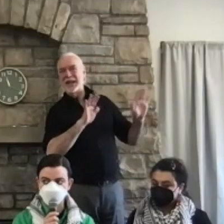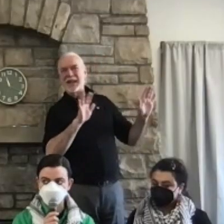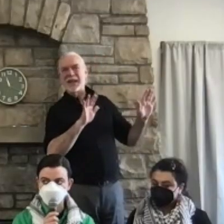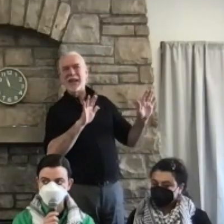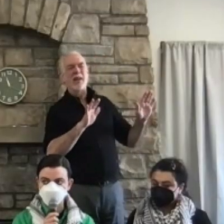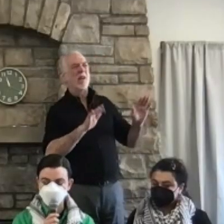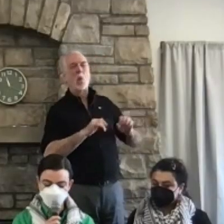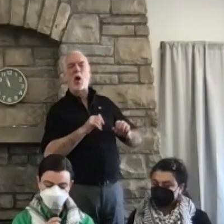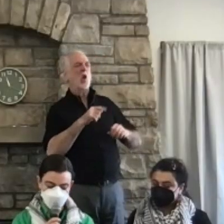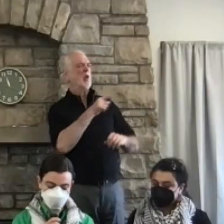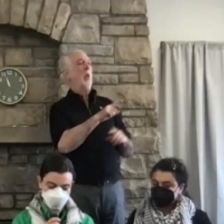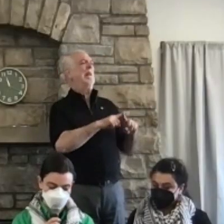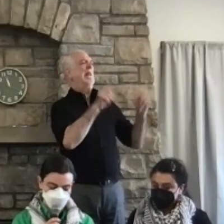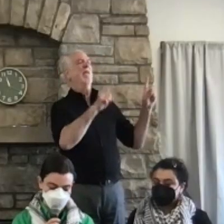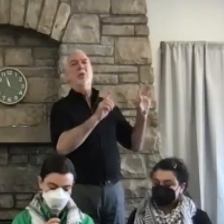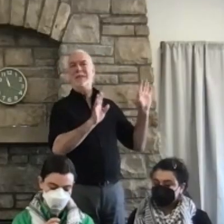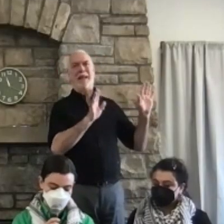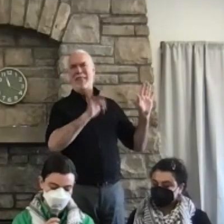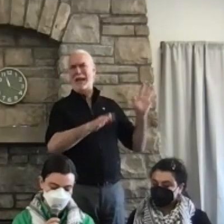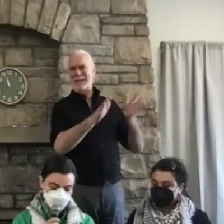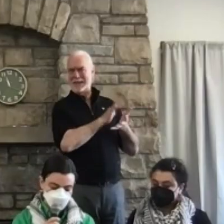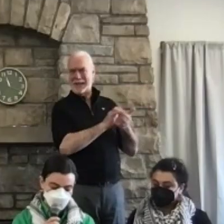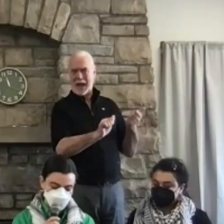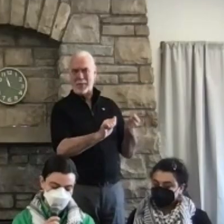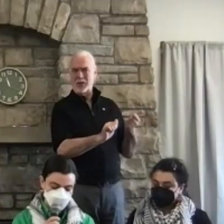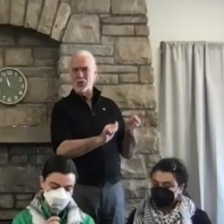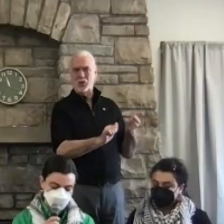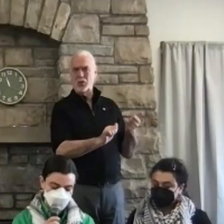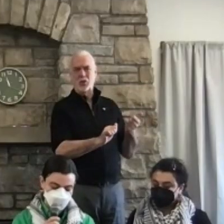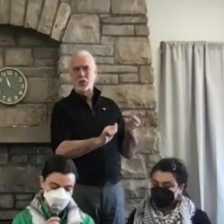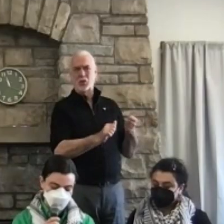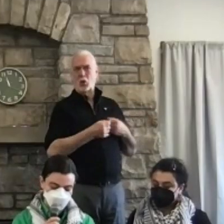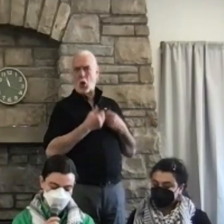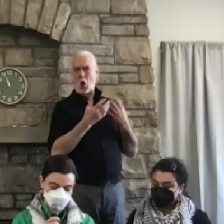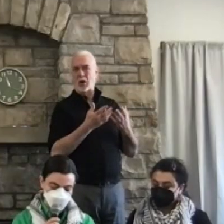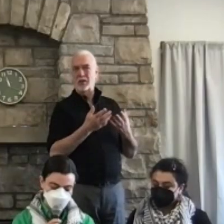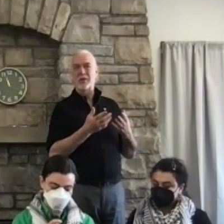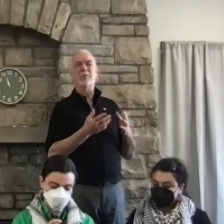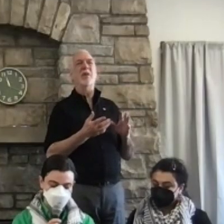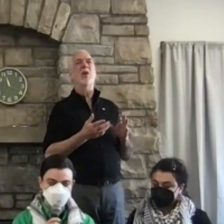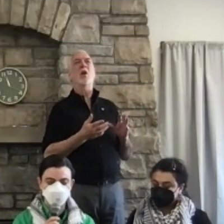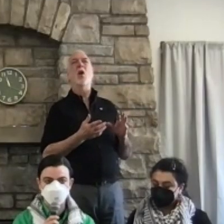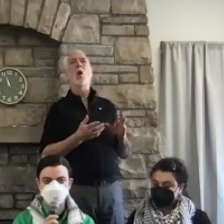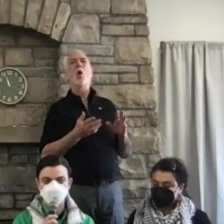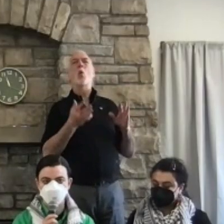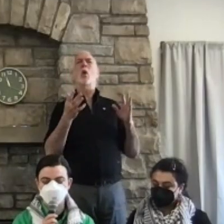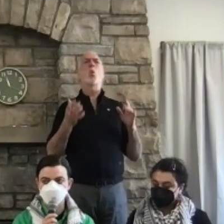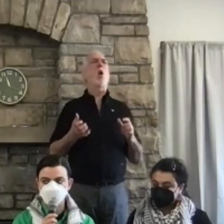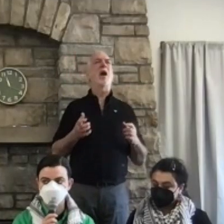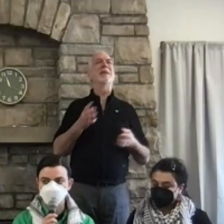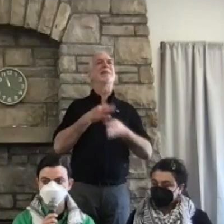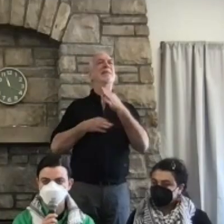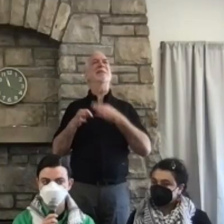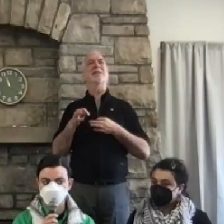of othering that can be really damaging. And this can allow us to sort of operate from a framework where we